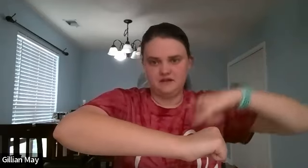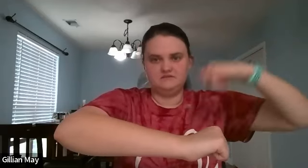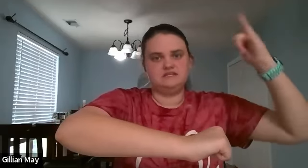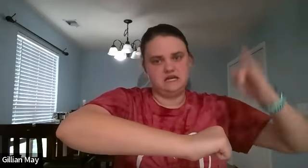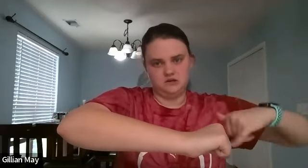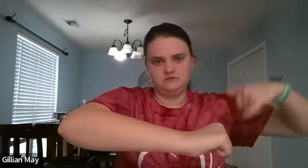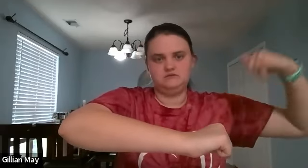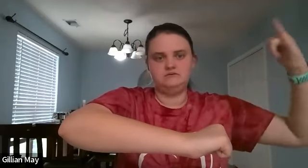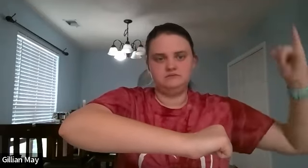of the tail.